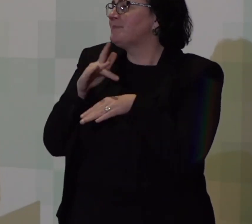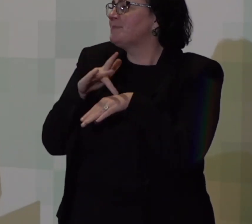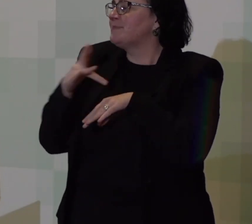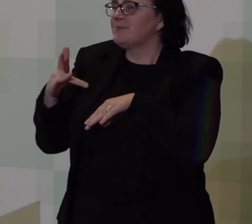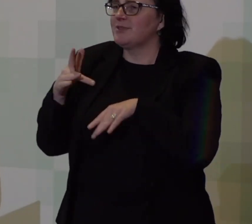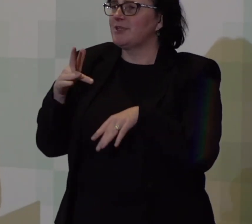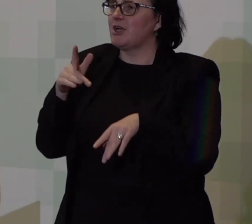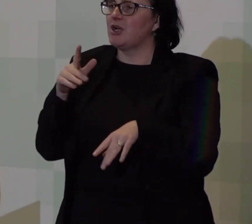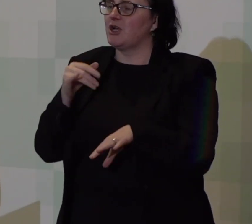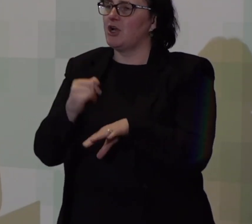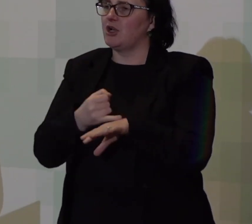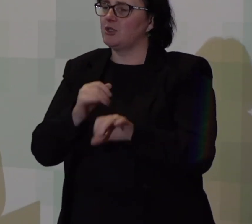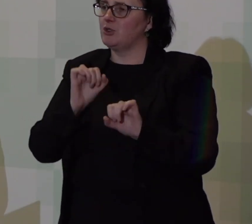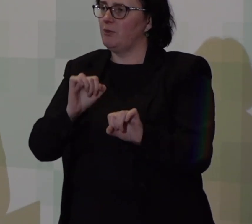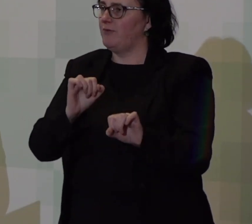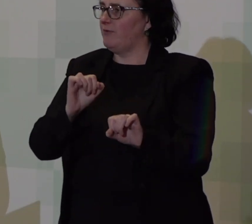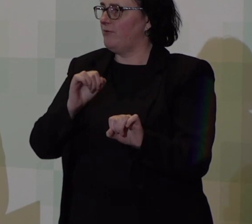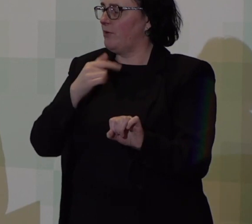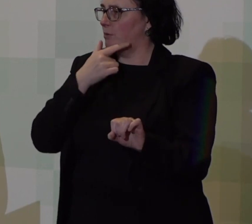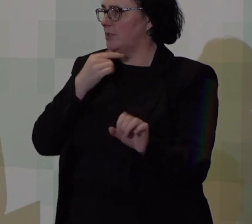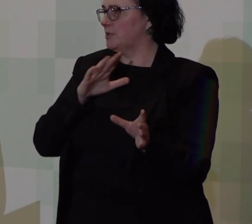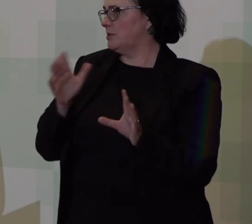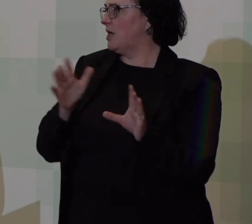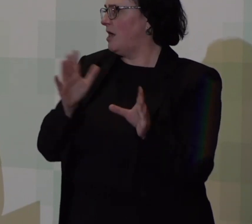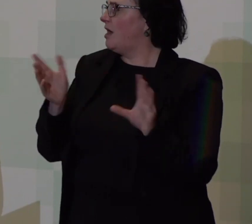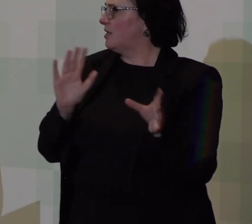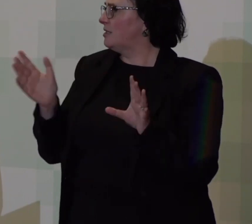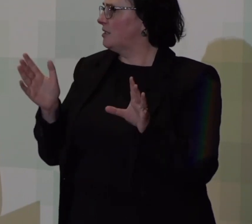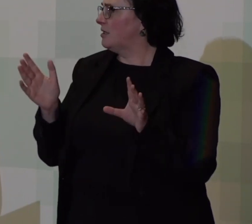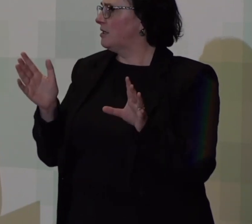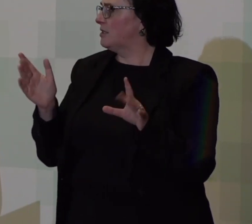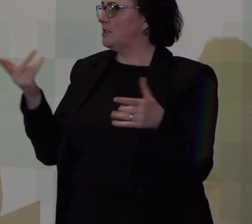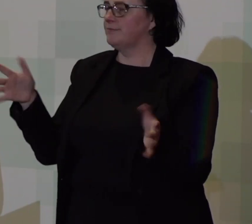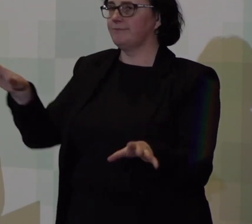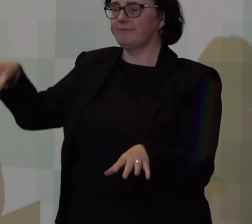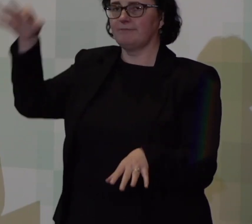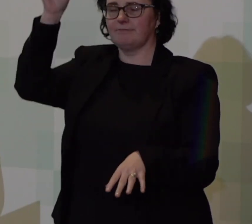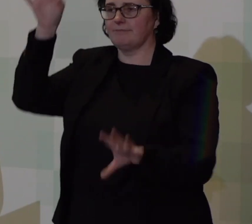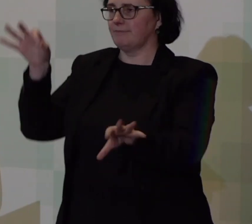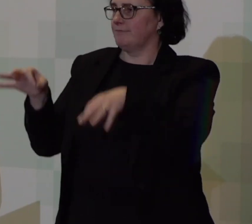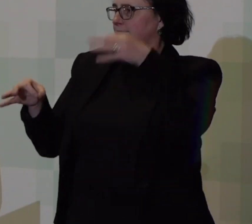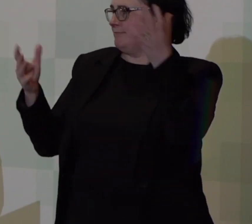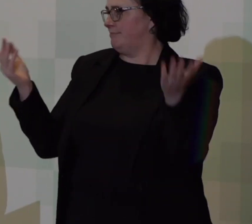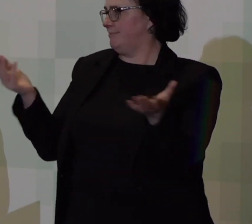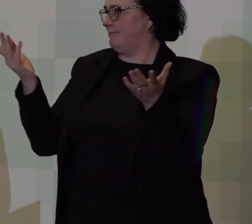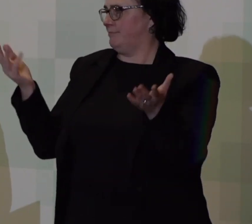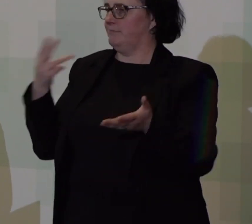was obviously suitable for boys. So this just shows how arbitrary some of our stereotypes might